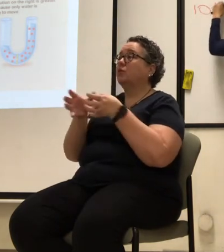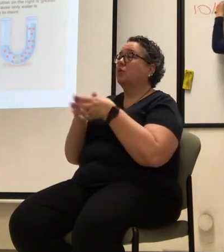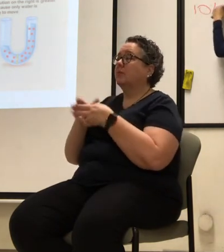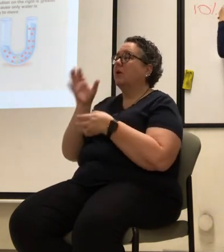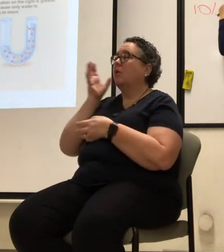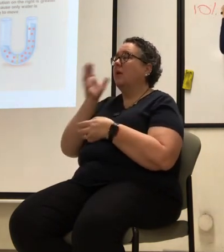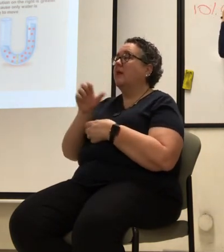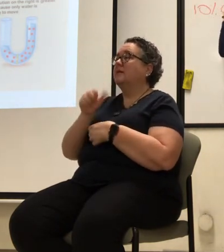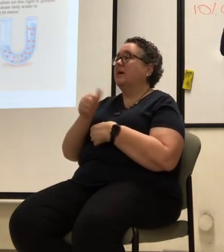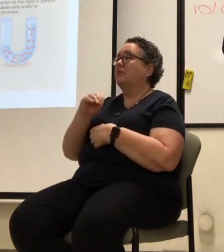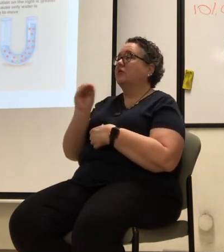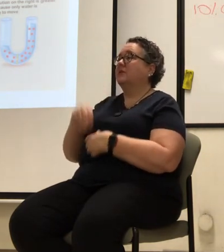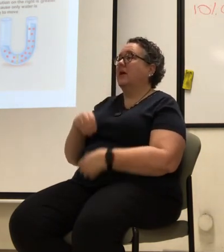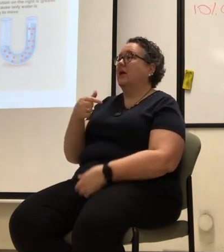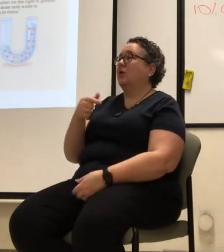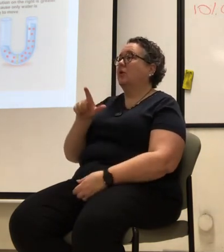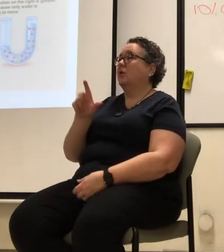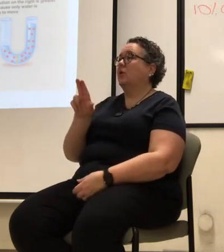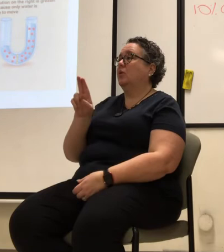10%